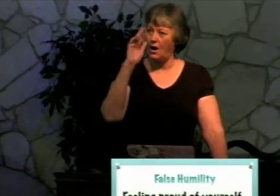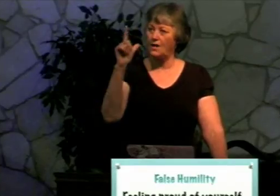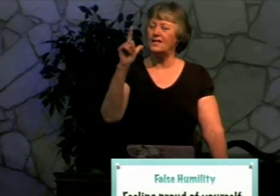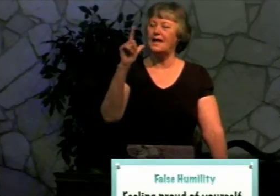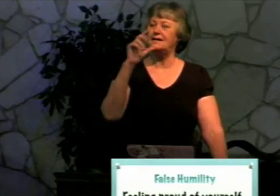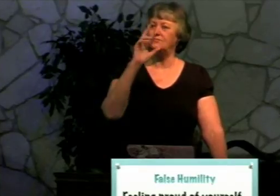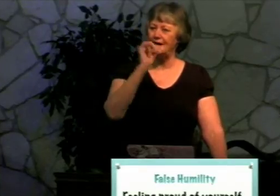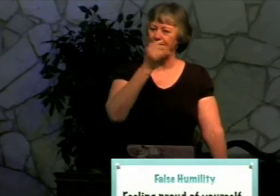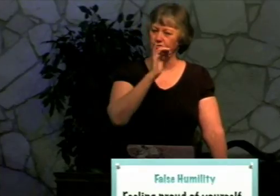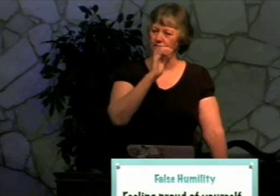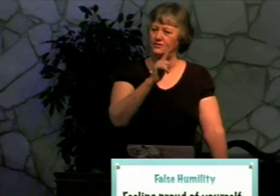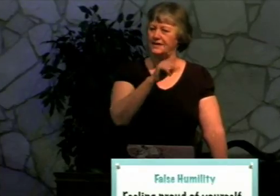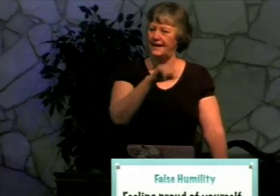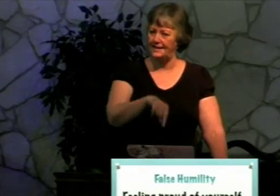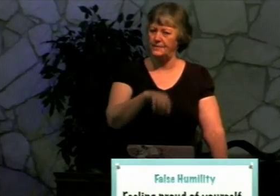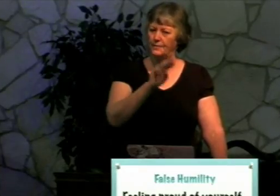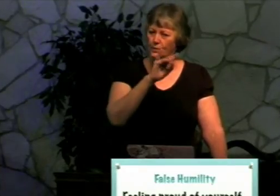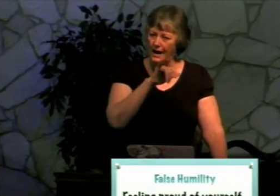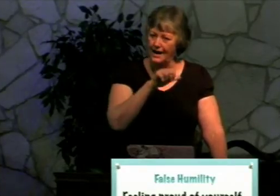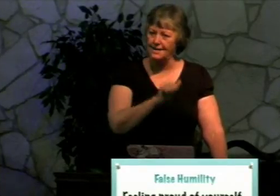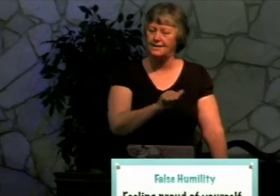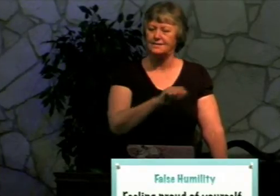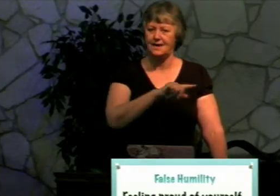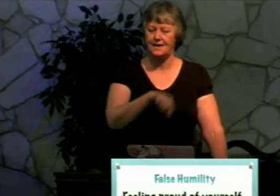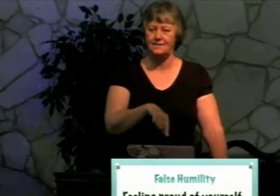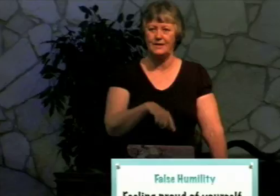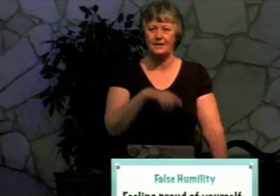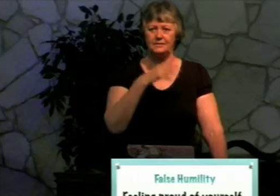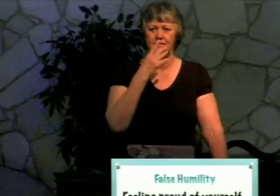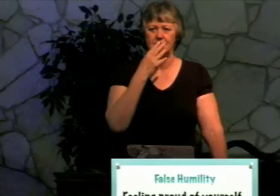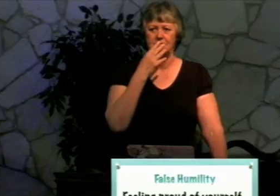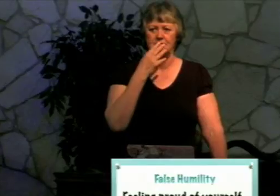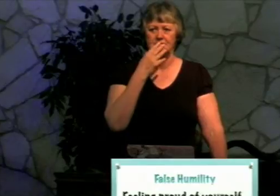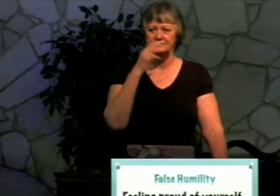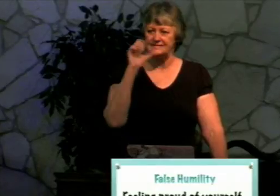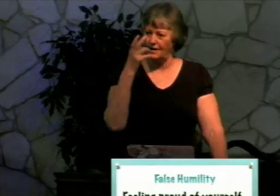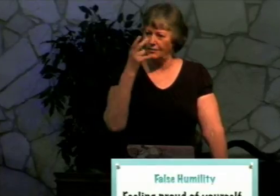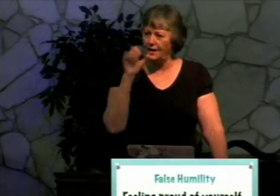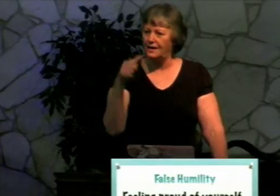Paul and Rachel came, and Mariah came, and Sarah